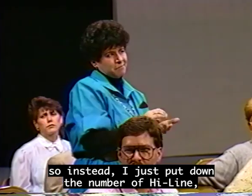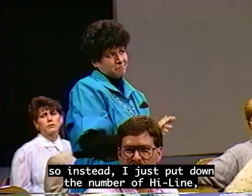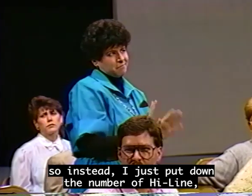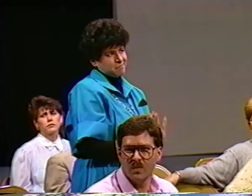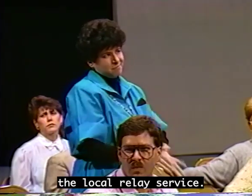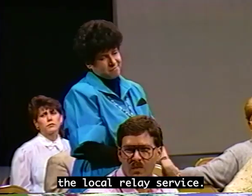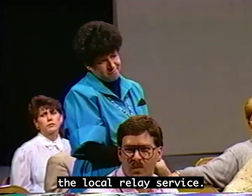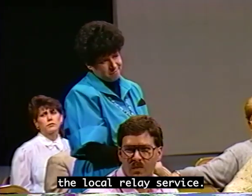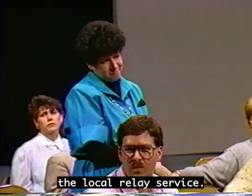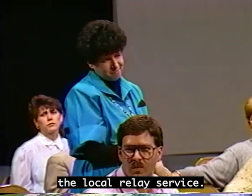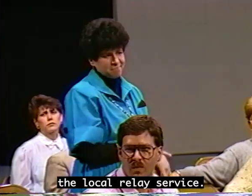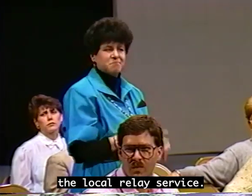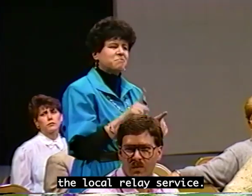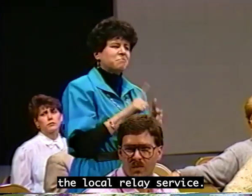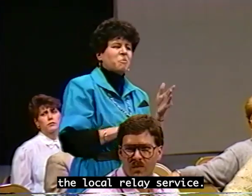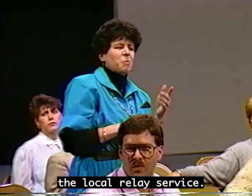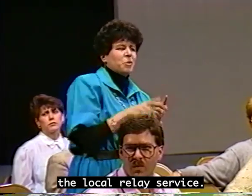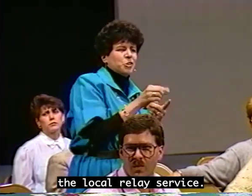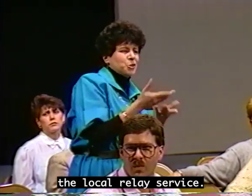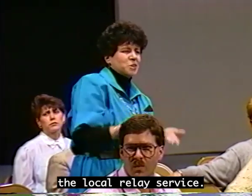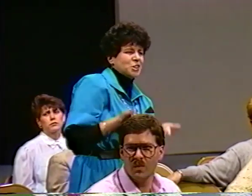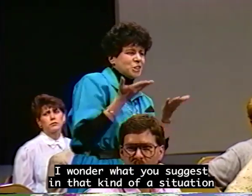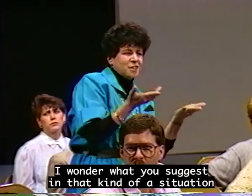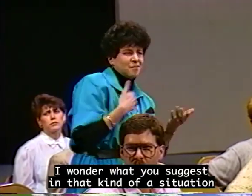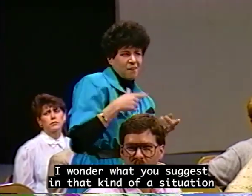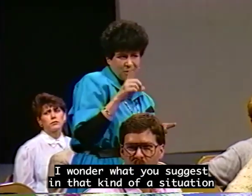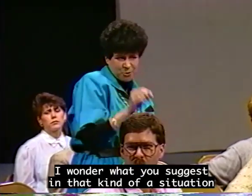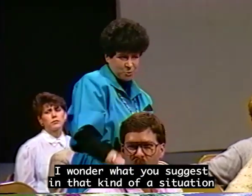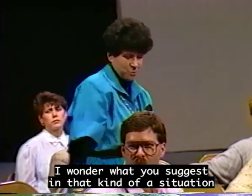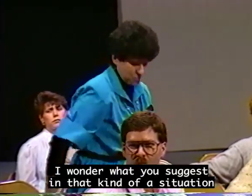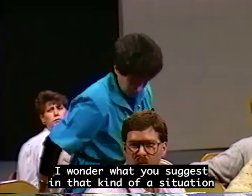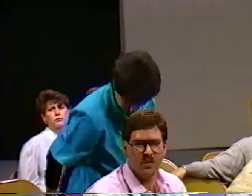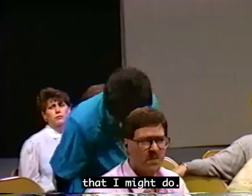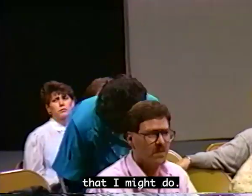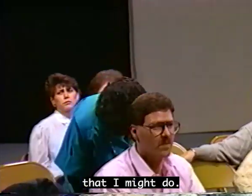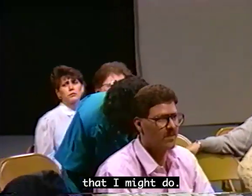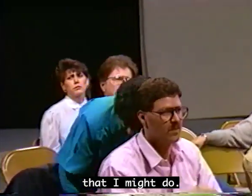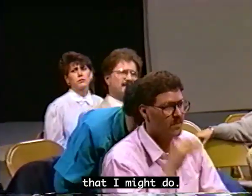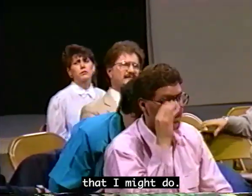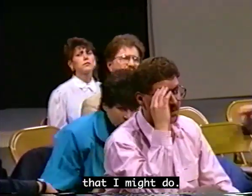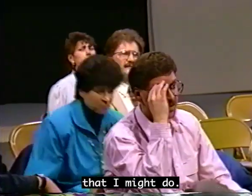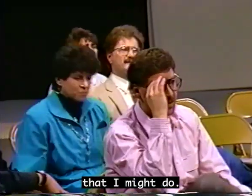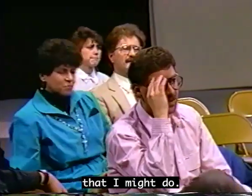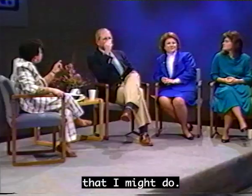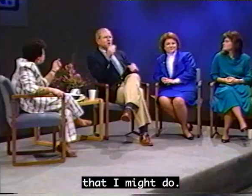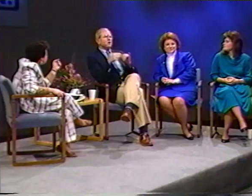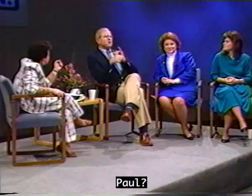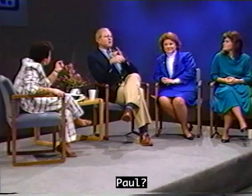Highline, the local relay service. I wonder what you suggest in that kind of a situation that I might do. Paul?